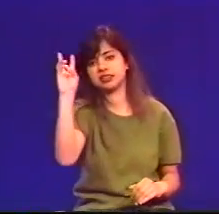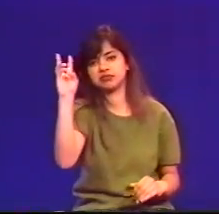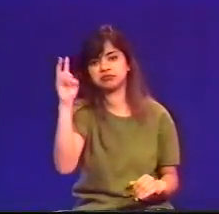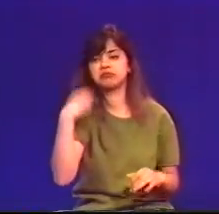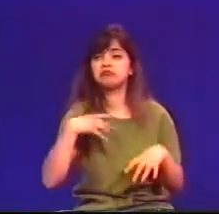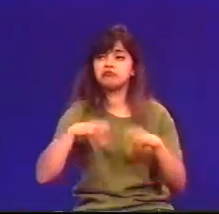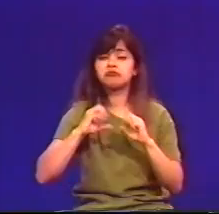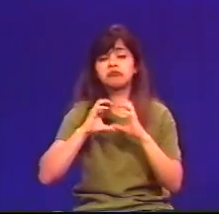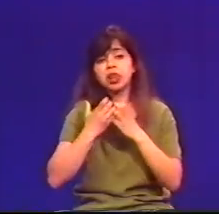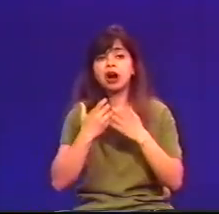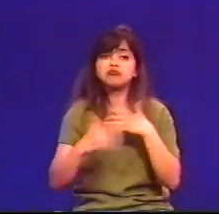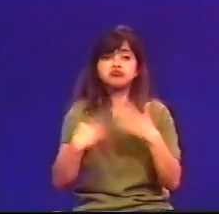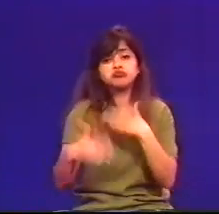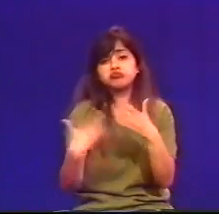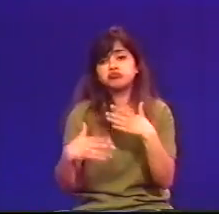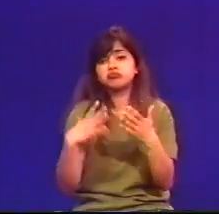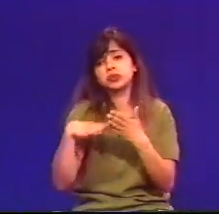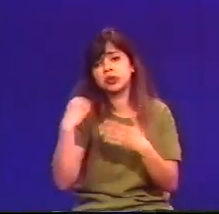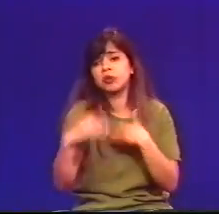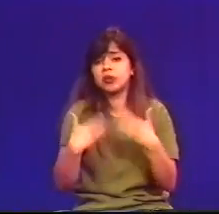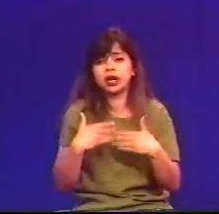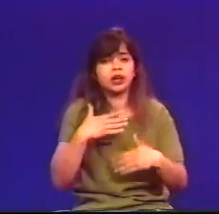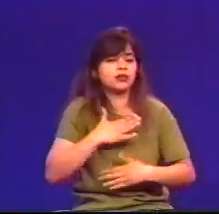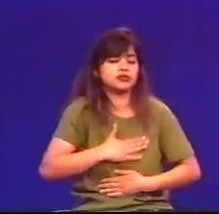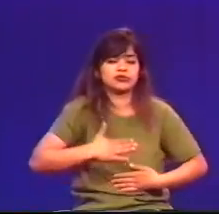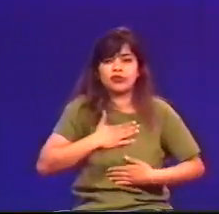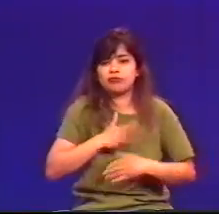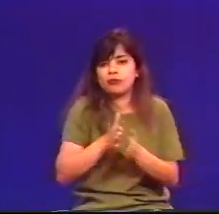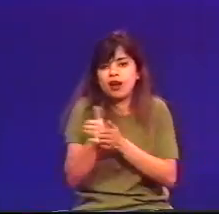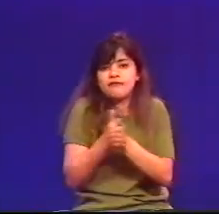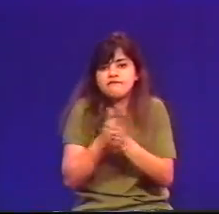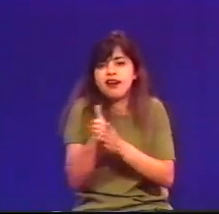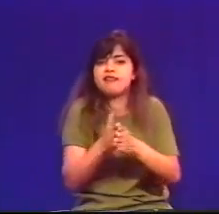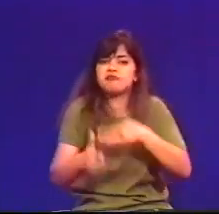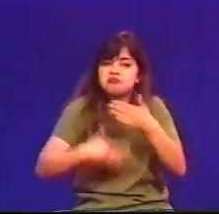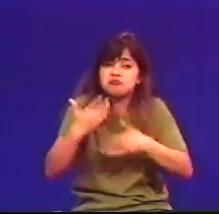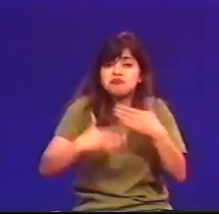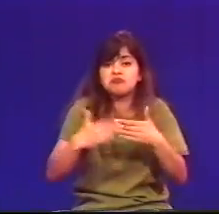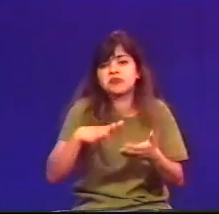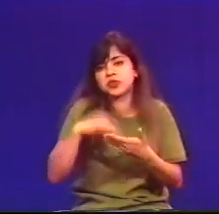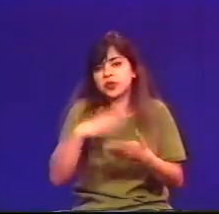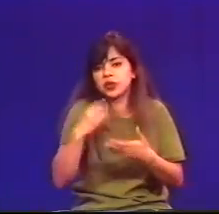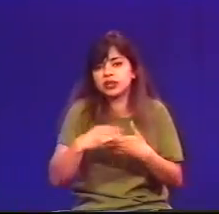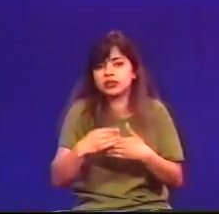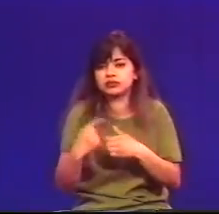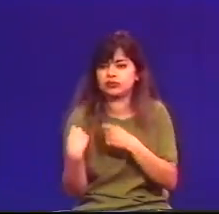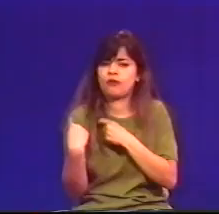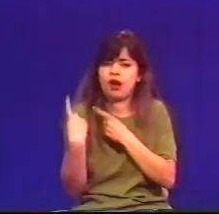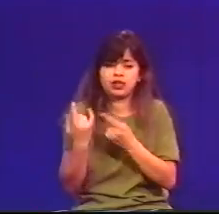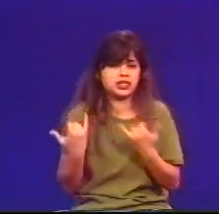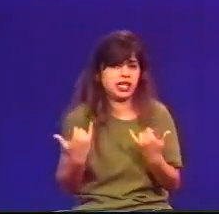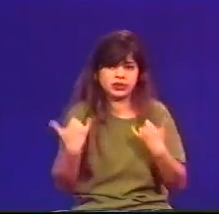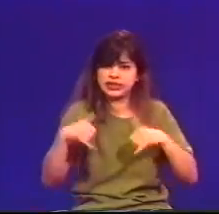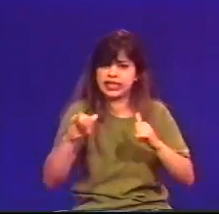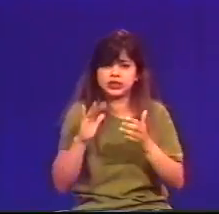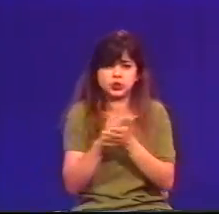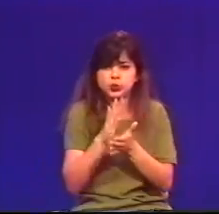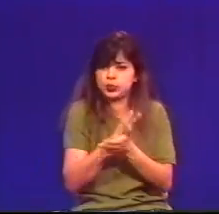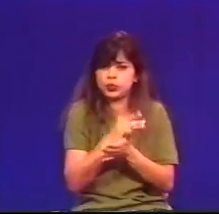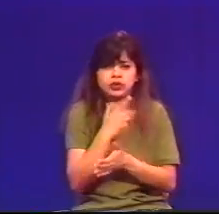Last year I was able to take advanced ASL. I didn't take any of the intermediate classes, I just went straight up to the advanced level